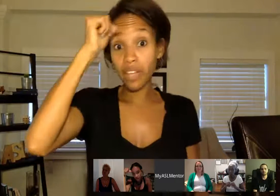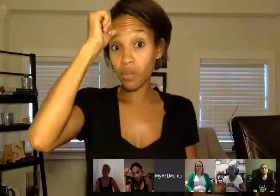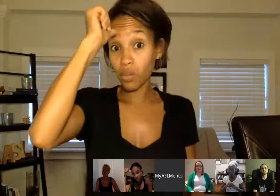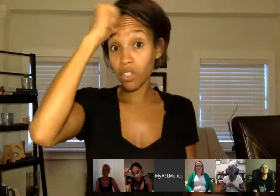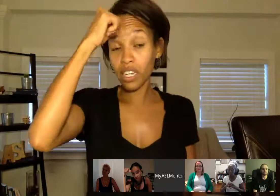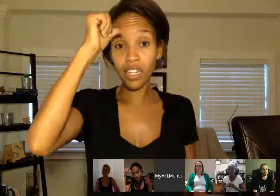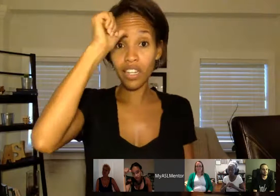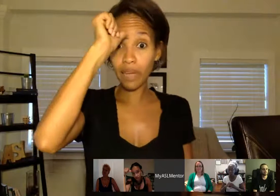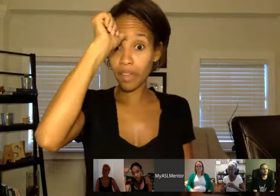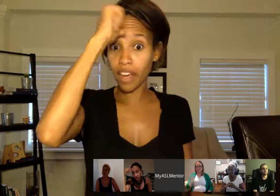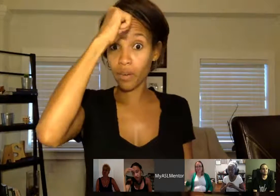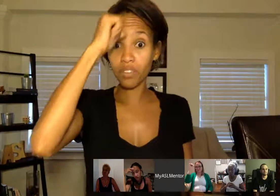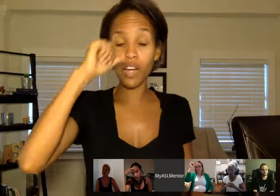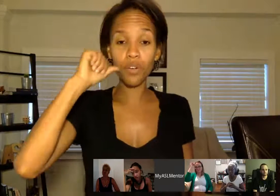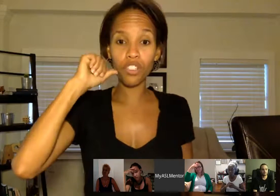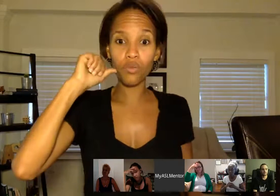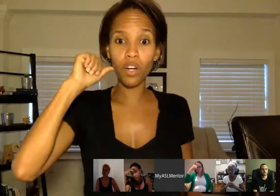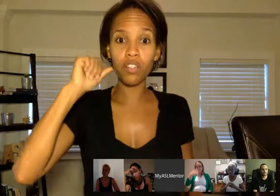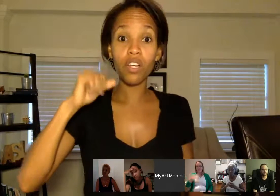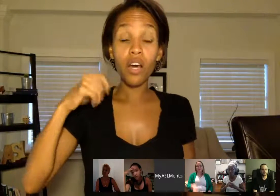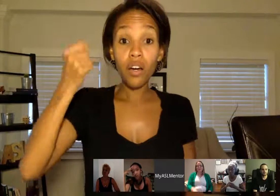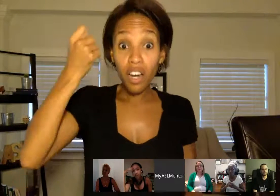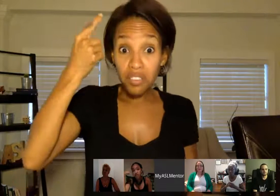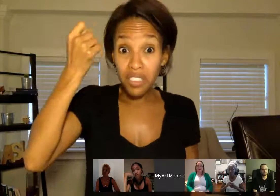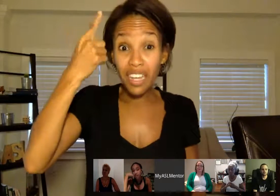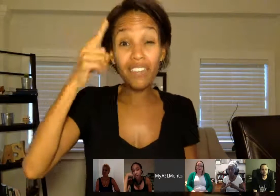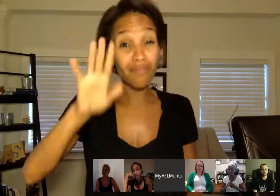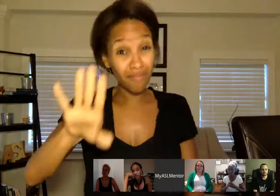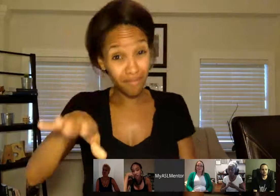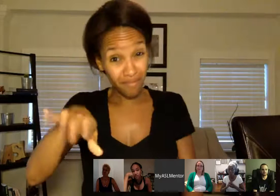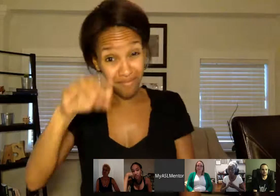Okay, that works. I didn't think about that one. That works well.